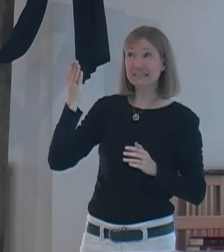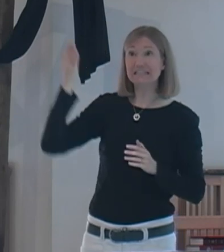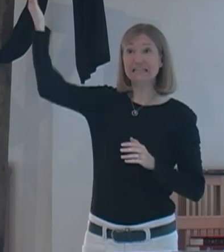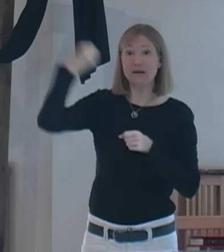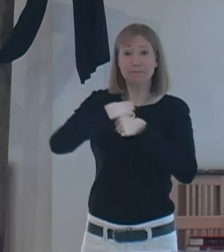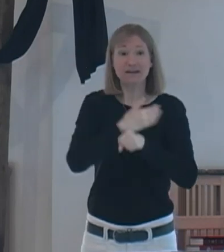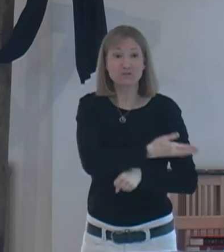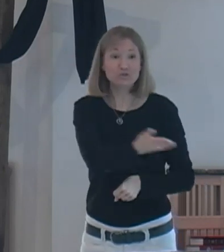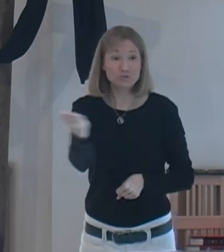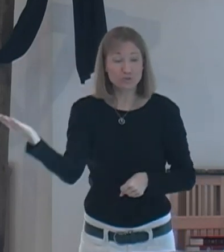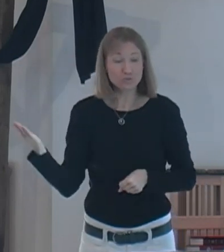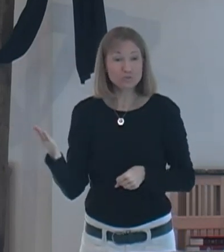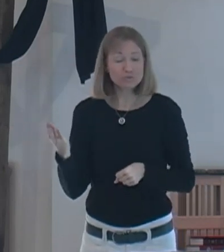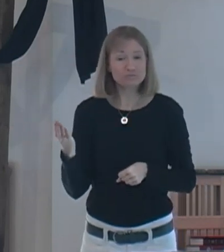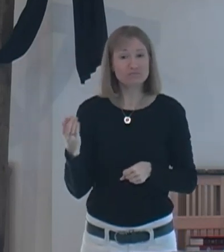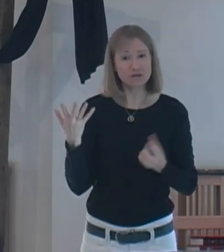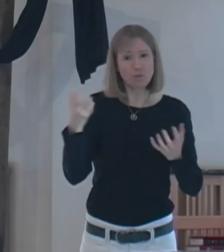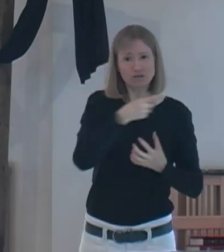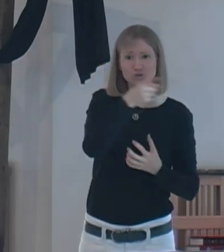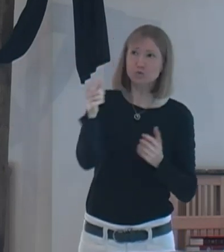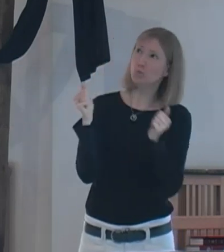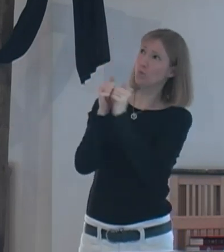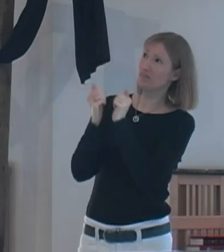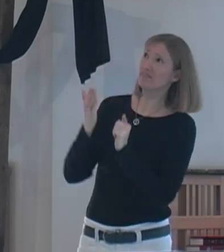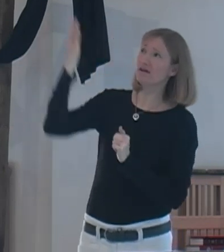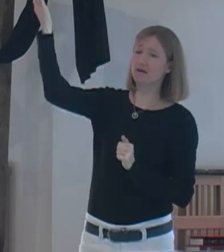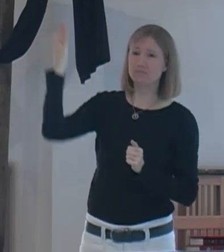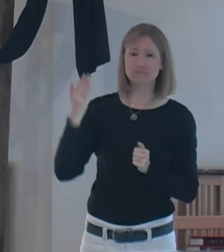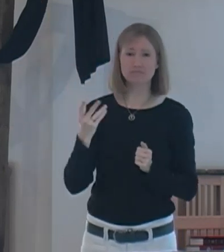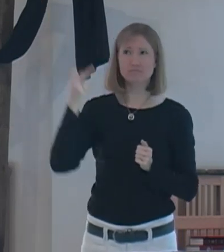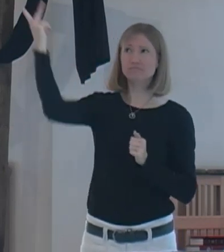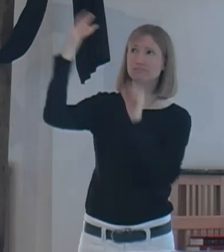him. Best friends forever.